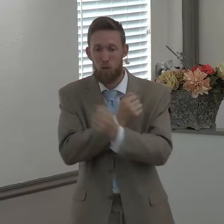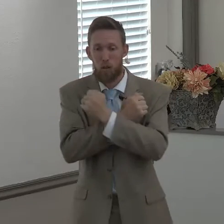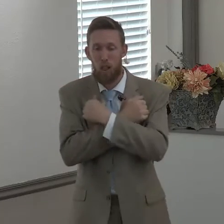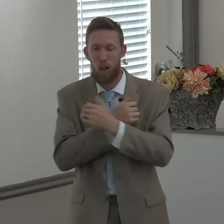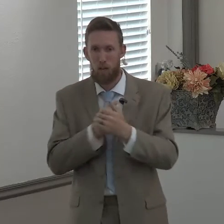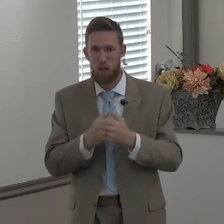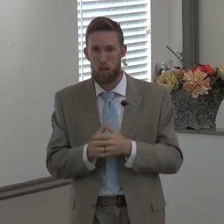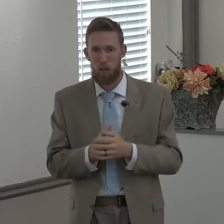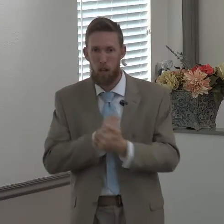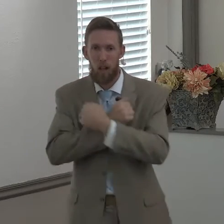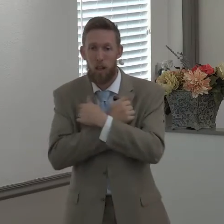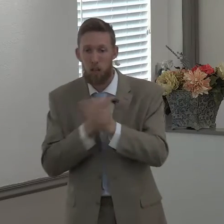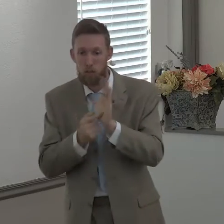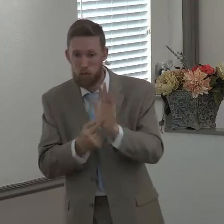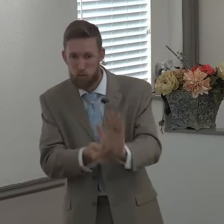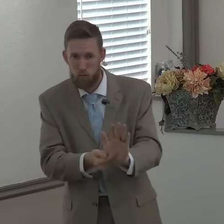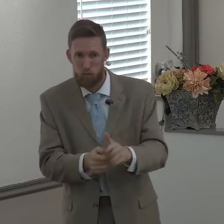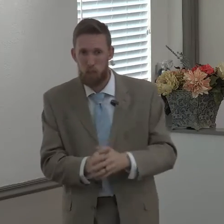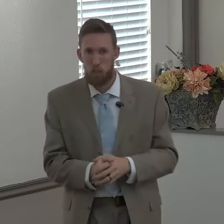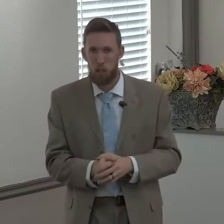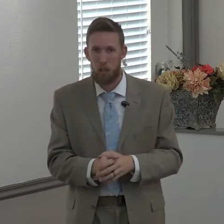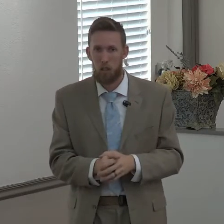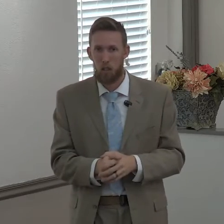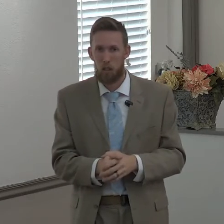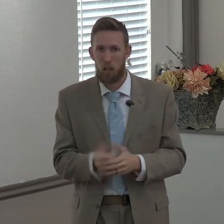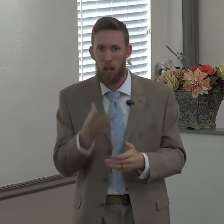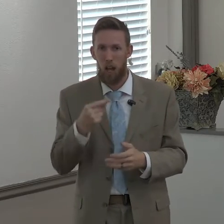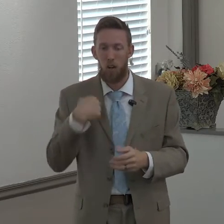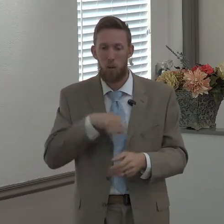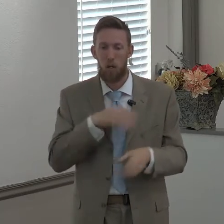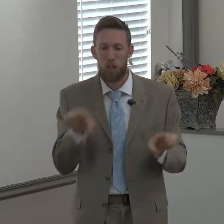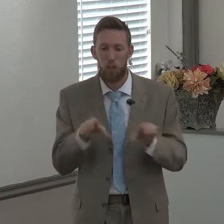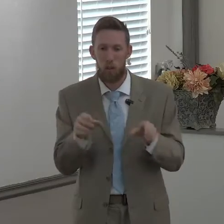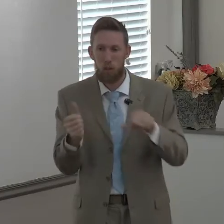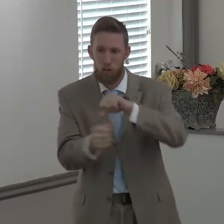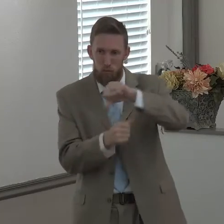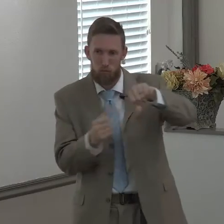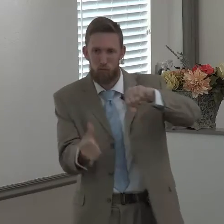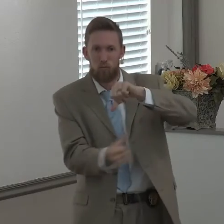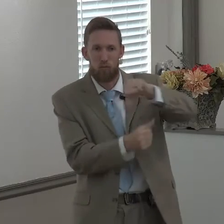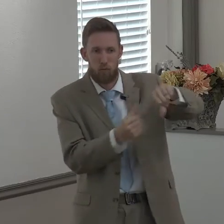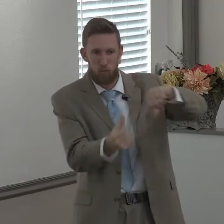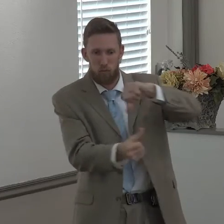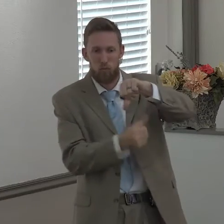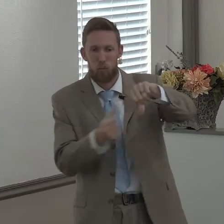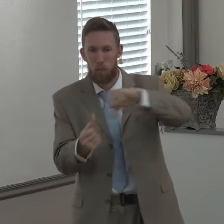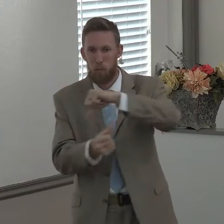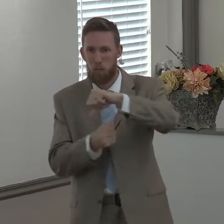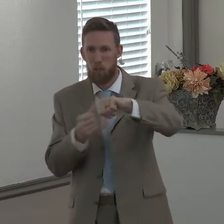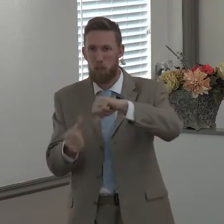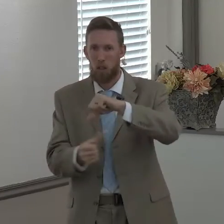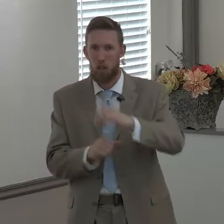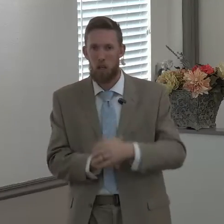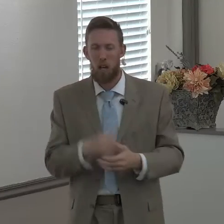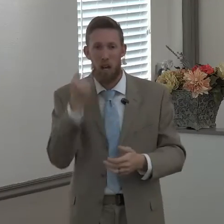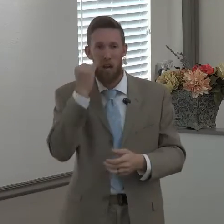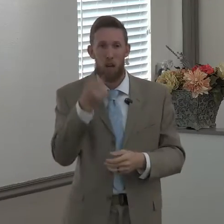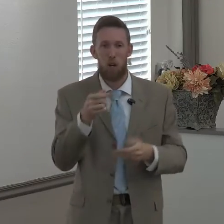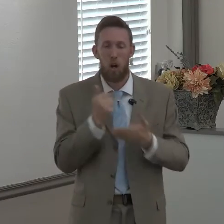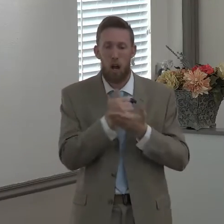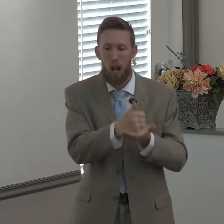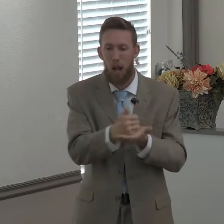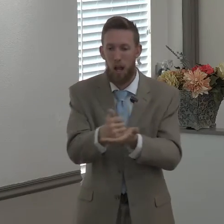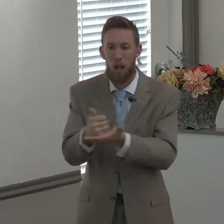love. A church grows through sacrificial love. If we have sacrificial love one for another,